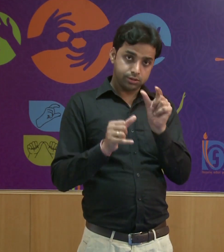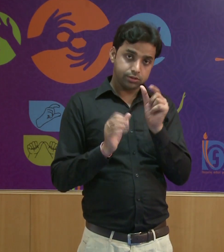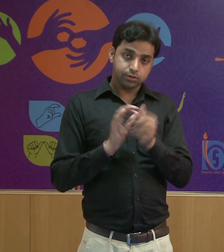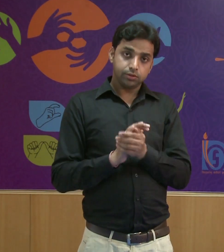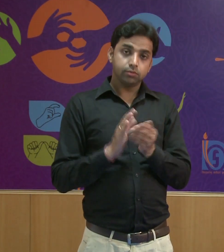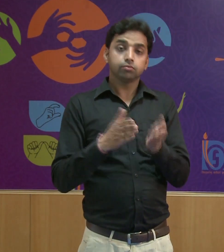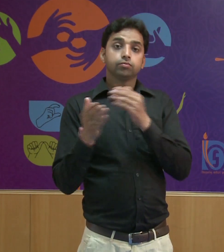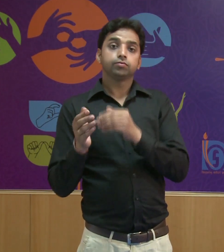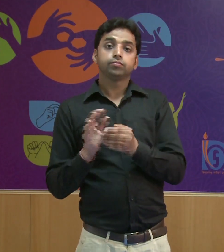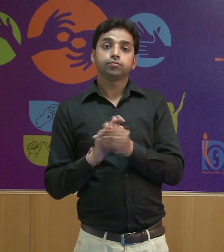guna,